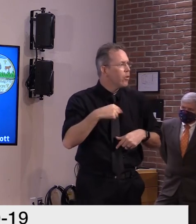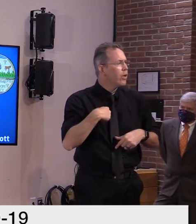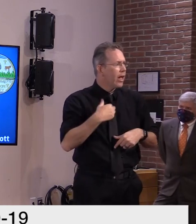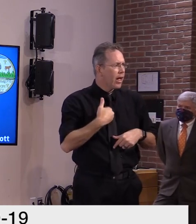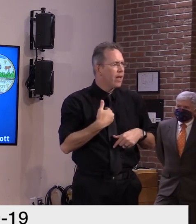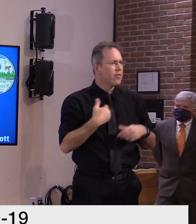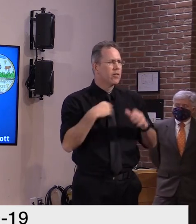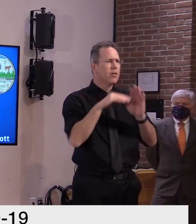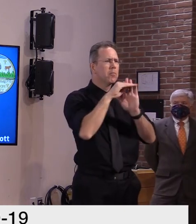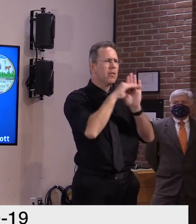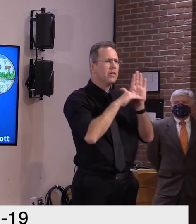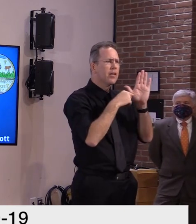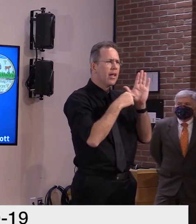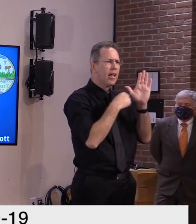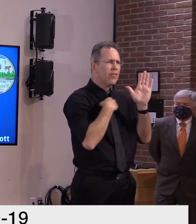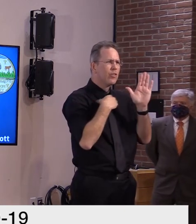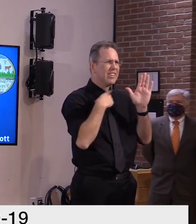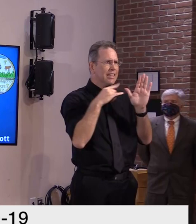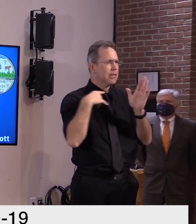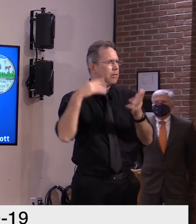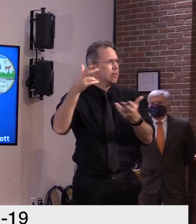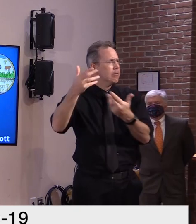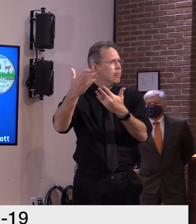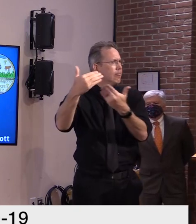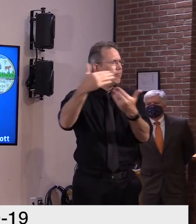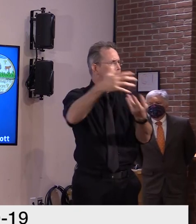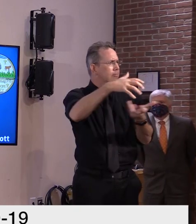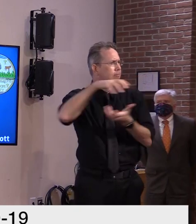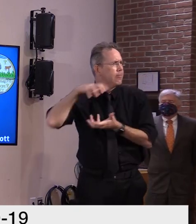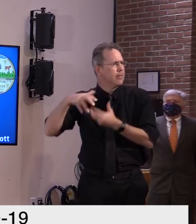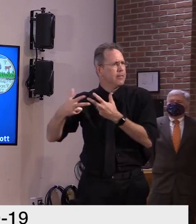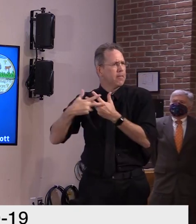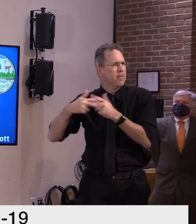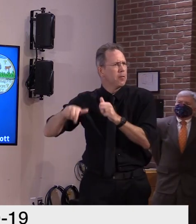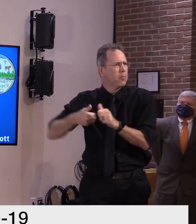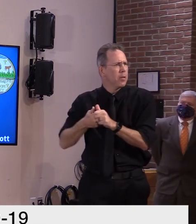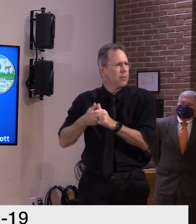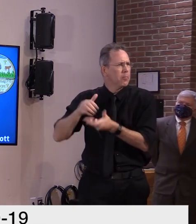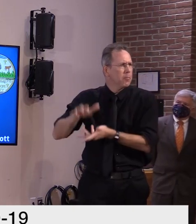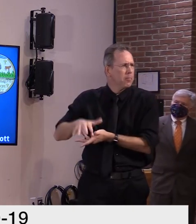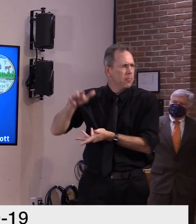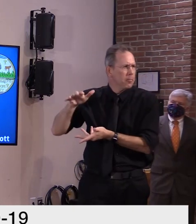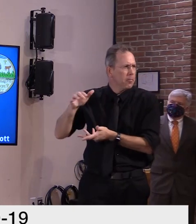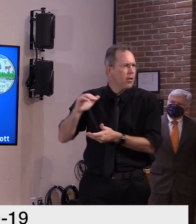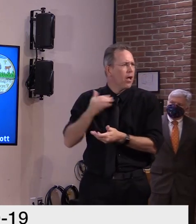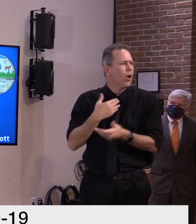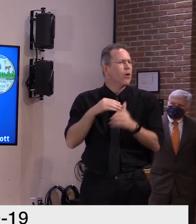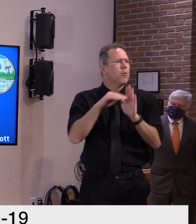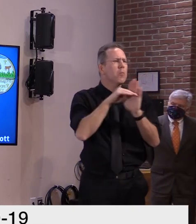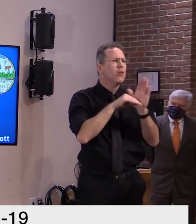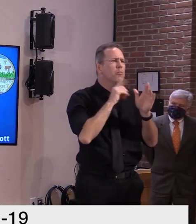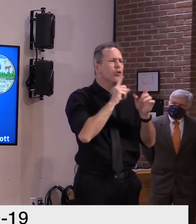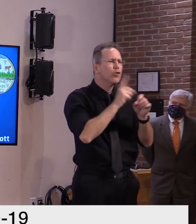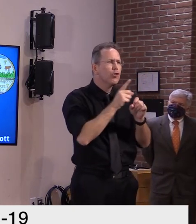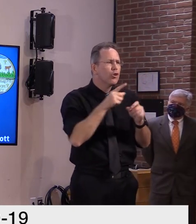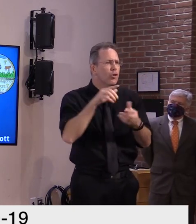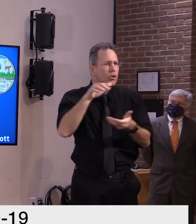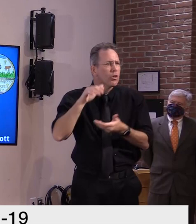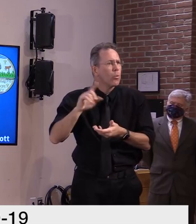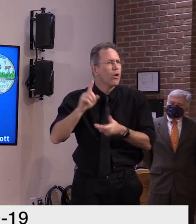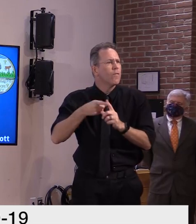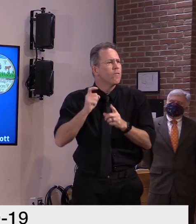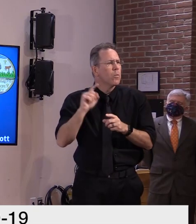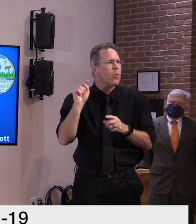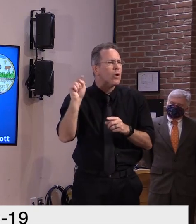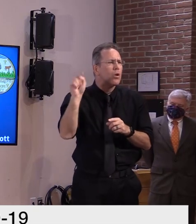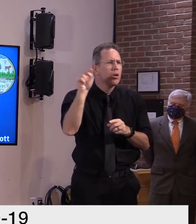can. The other policy we've had is diversifying the portfolio of test platforms we have throughout the